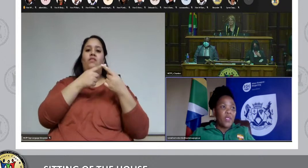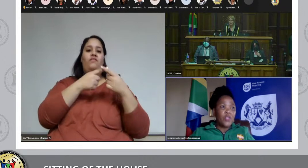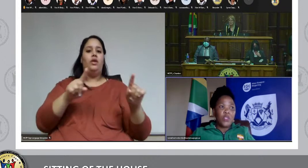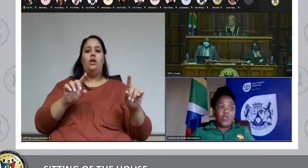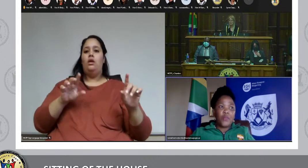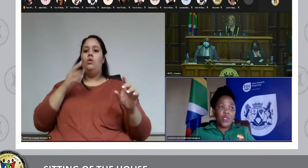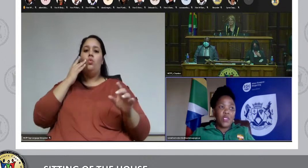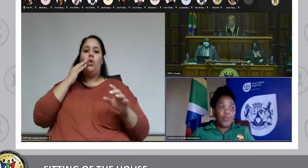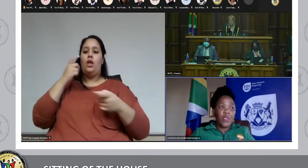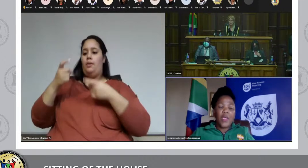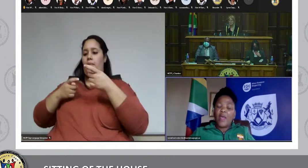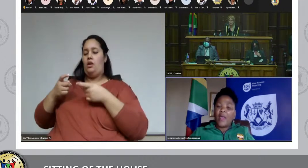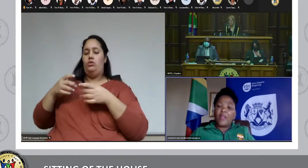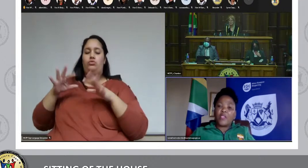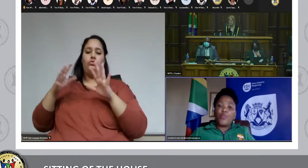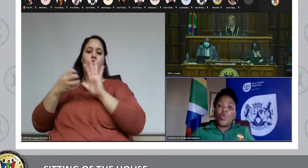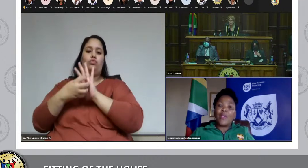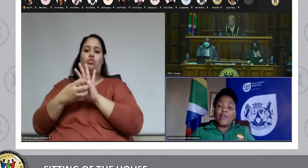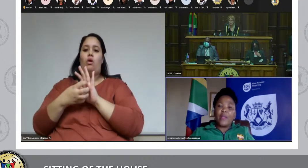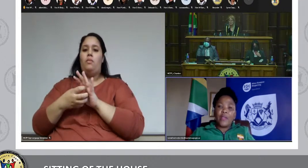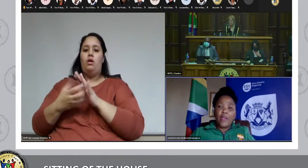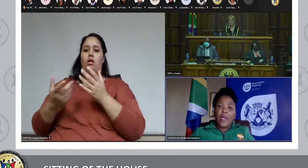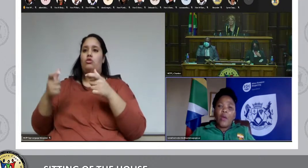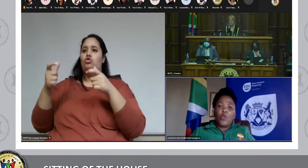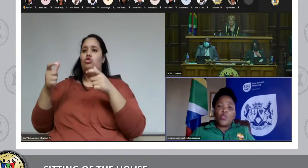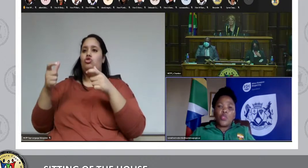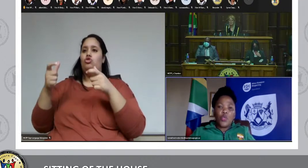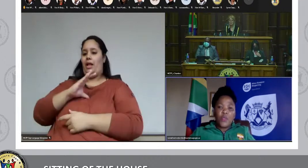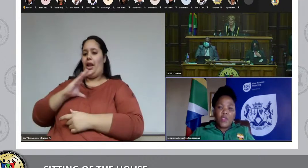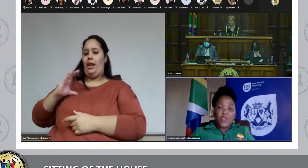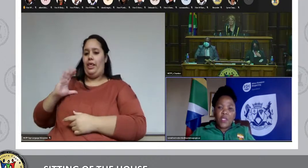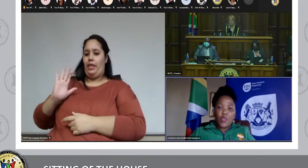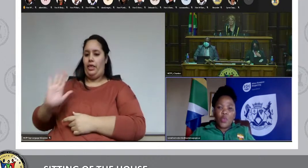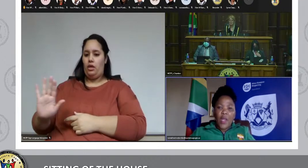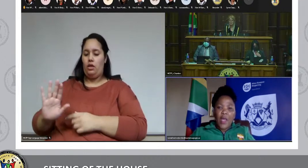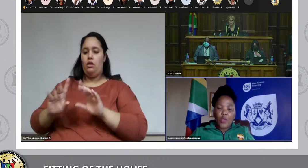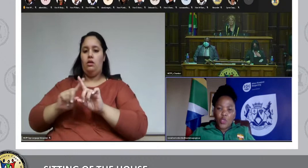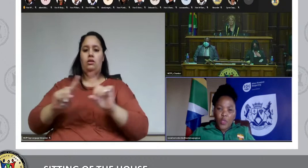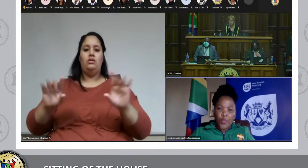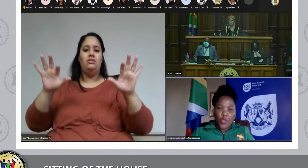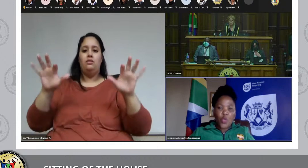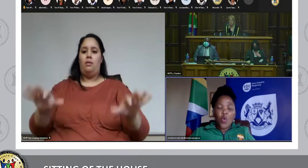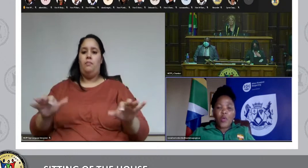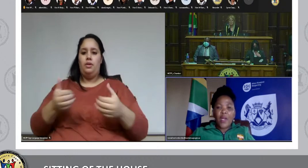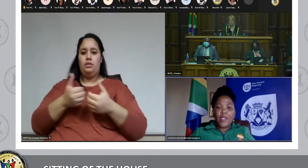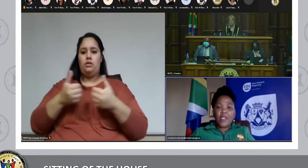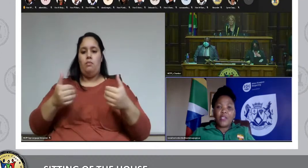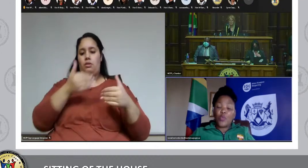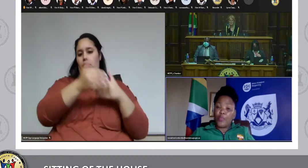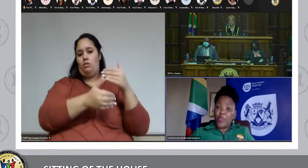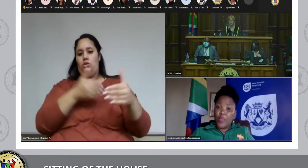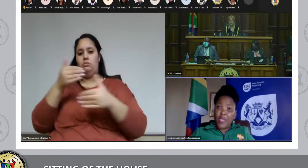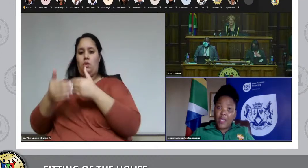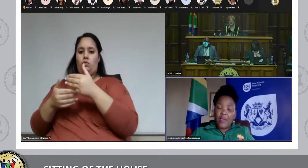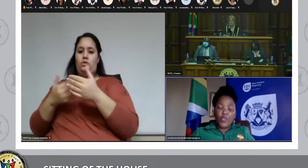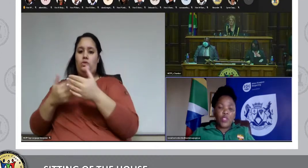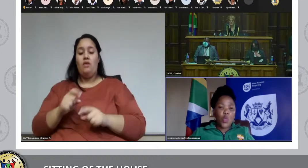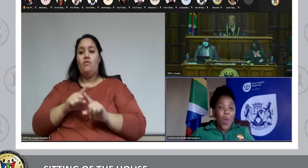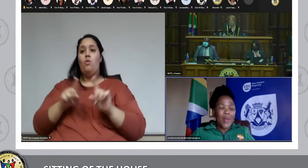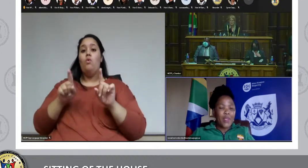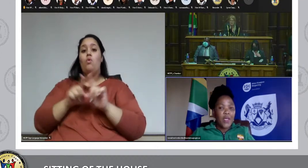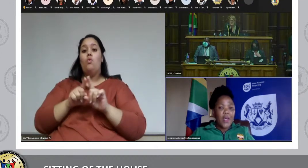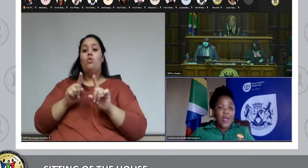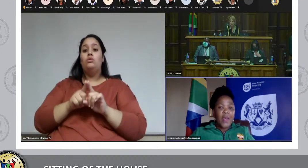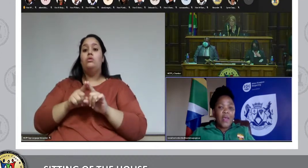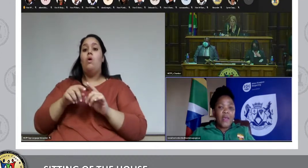when you manage it, for example, at the small clinic. Also, the circular and also the protocol related to the PPE, which